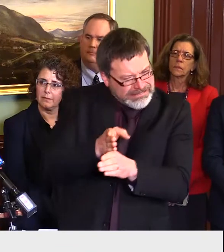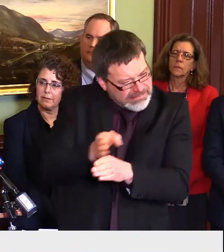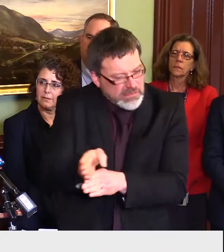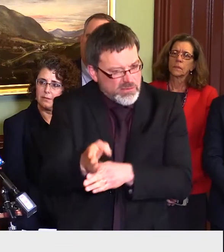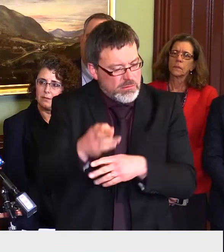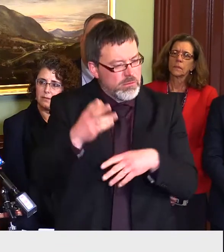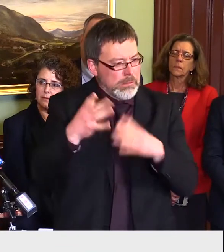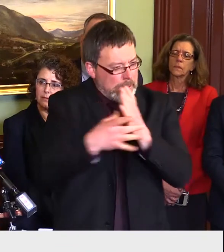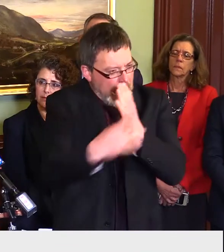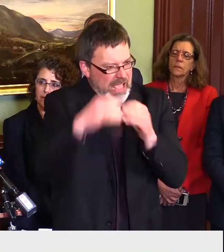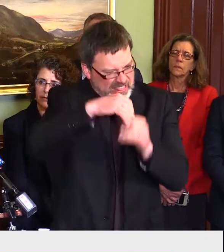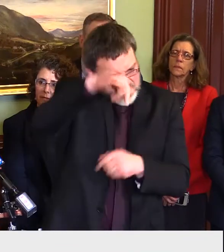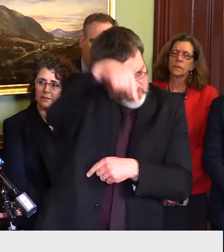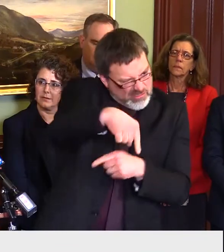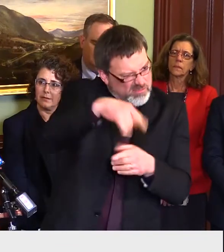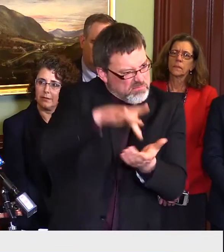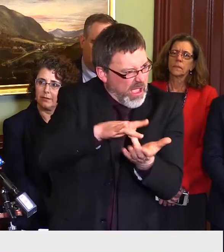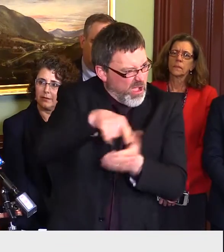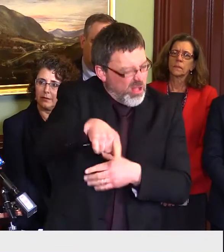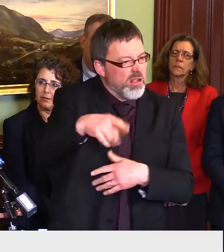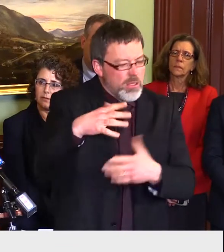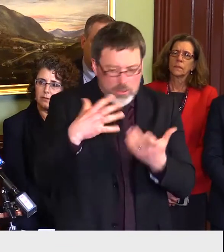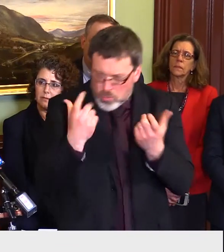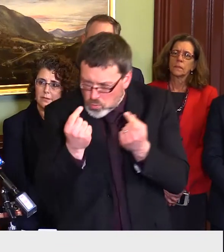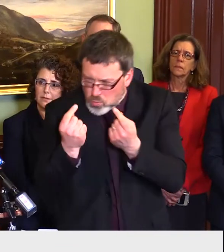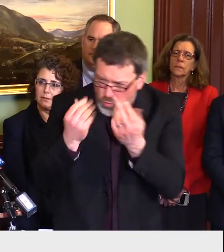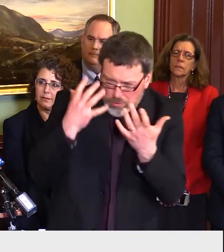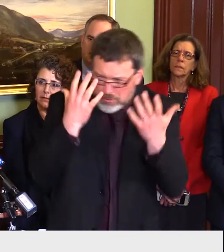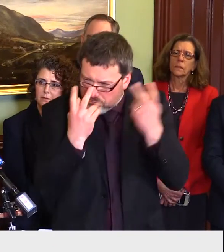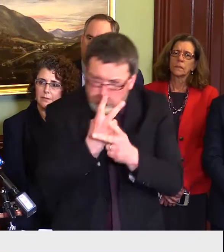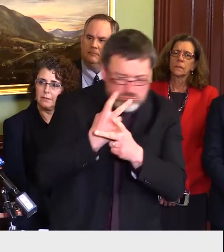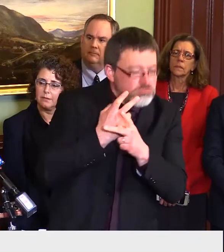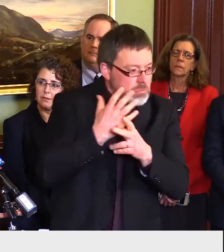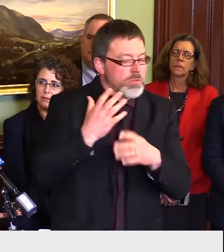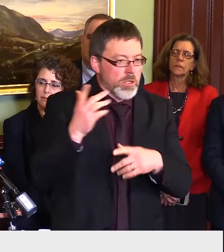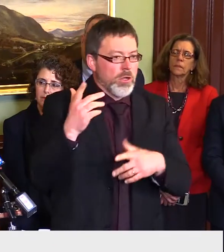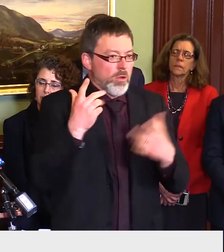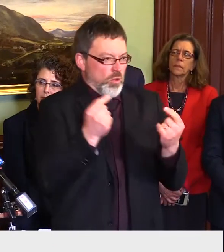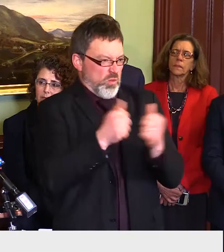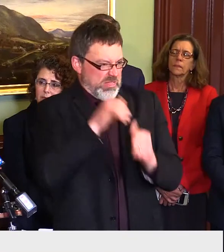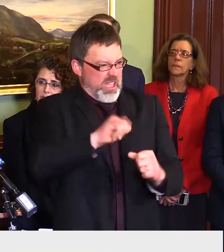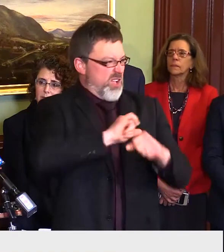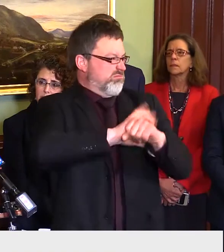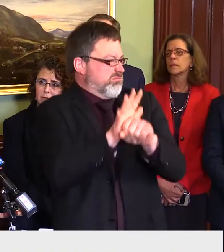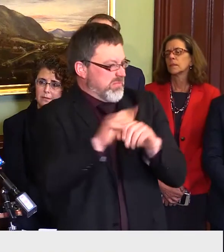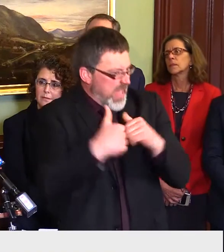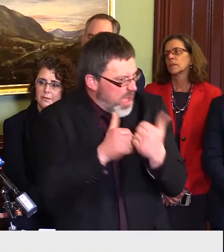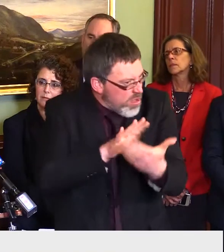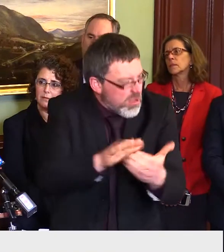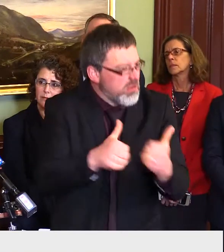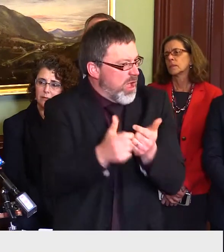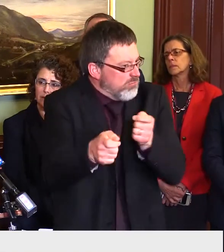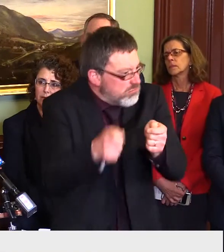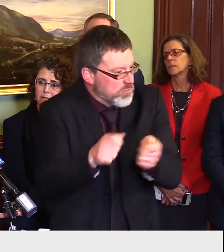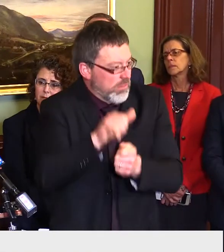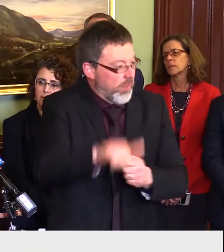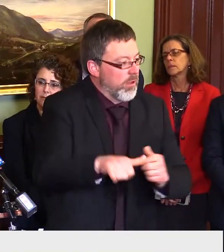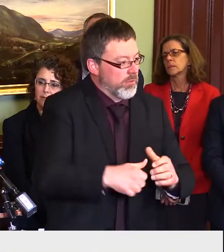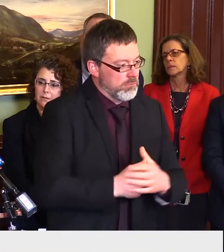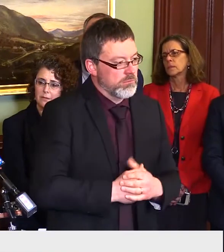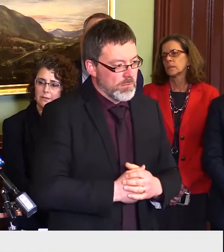together. We will be united in our commitment to protect the very ill and elderly from this